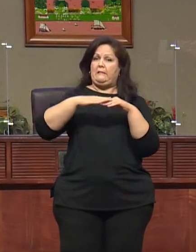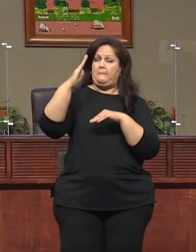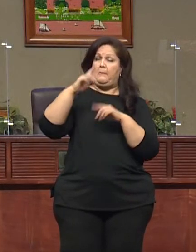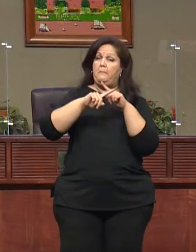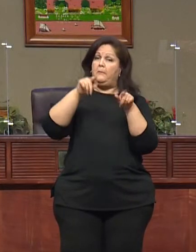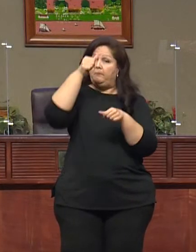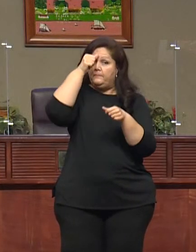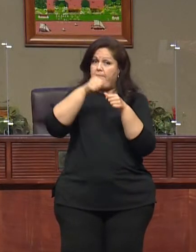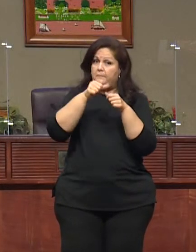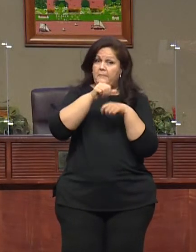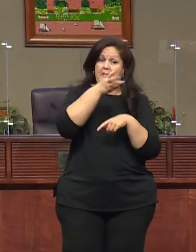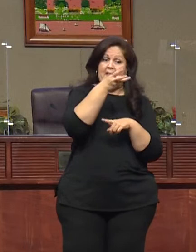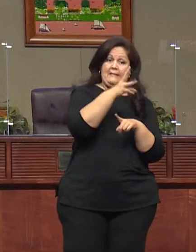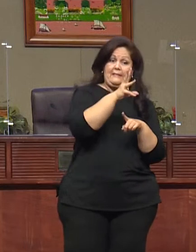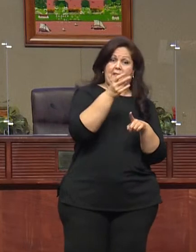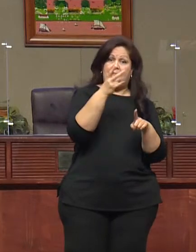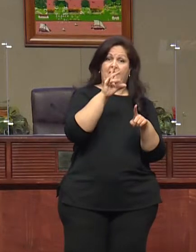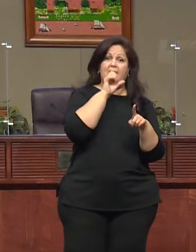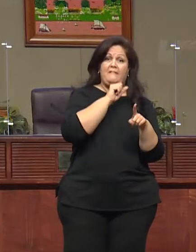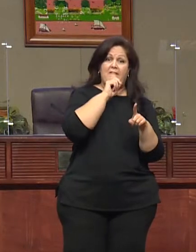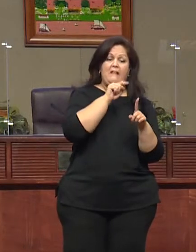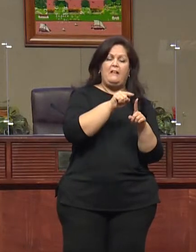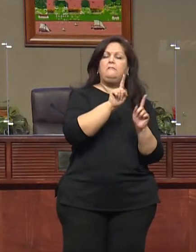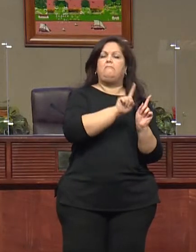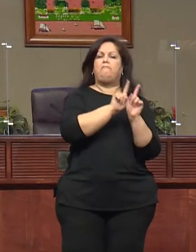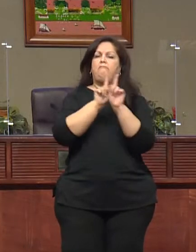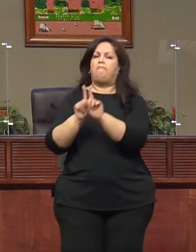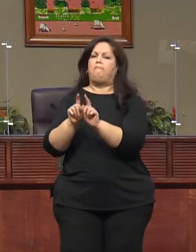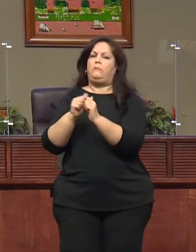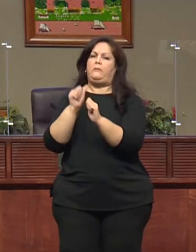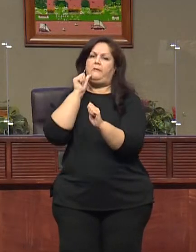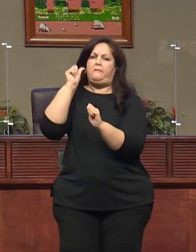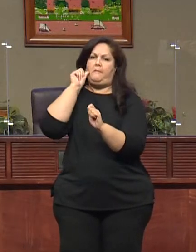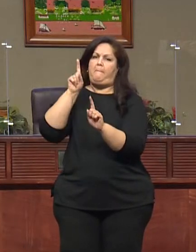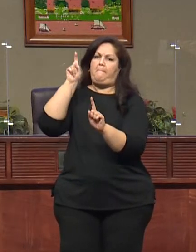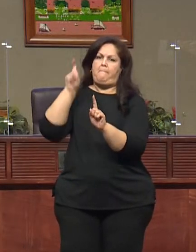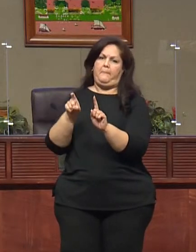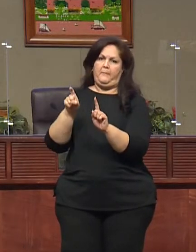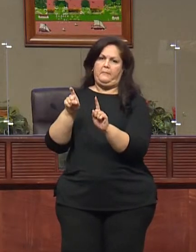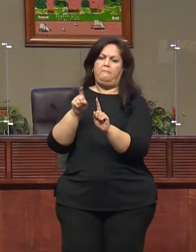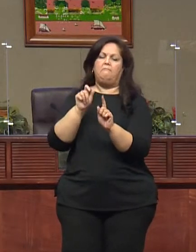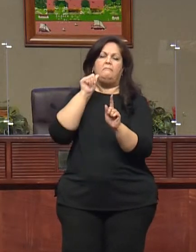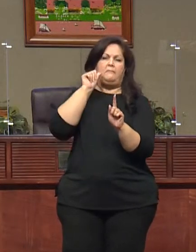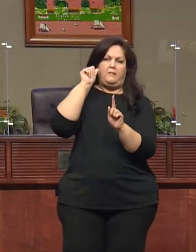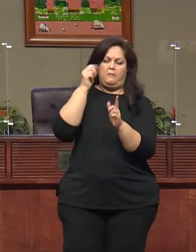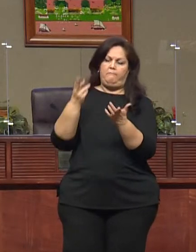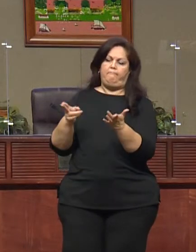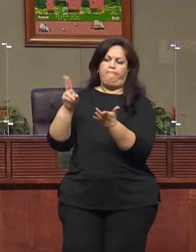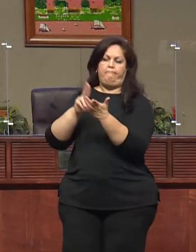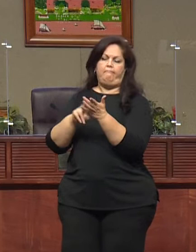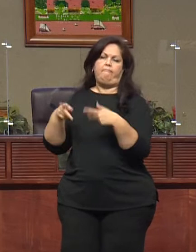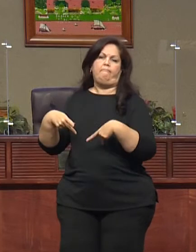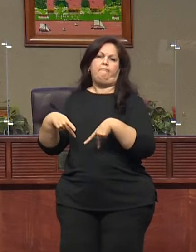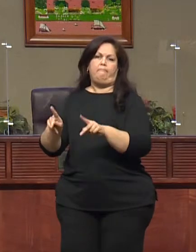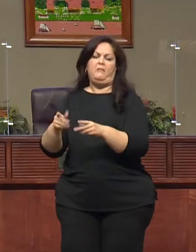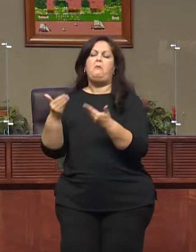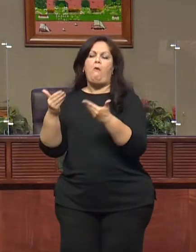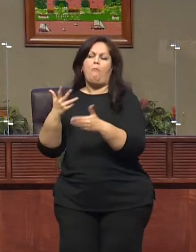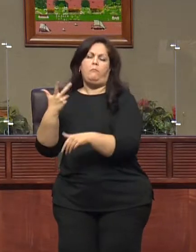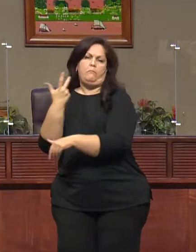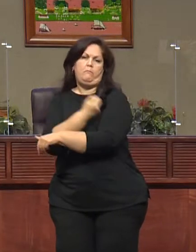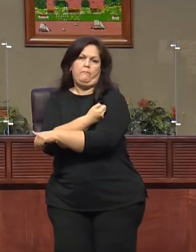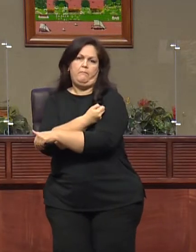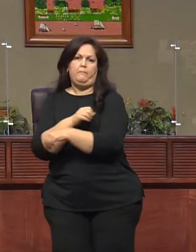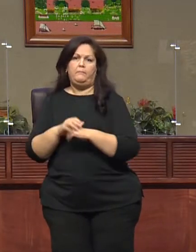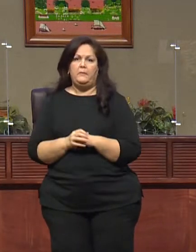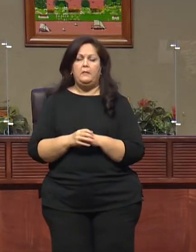to remember that minors 16 and 17 must have an adult accompany and have a signed consent form.